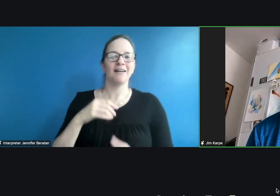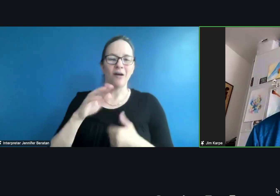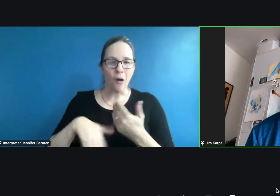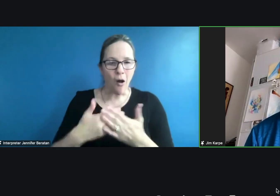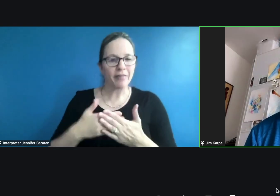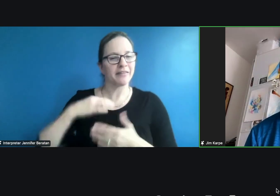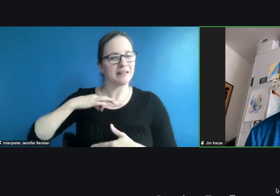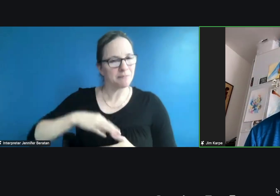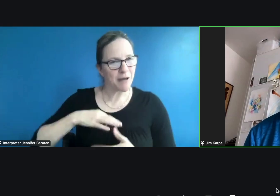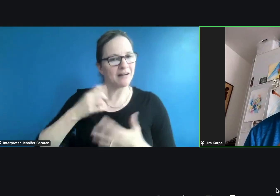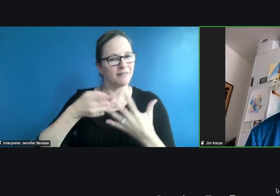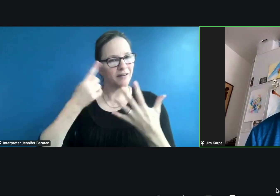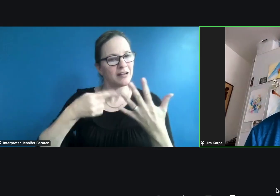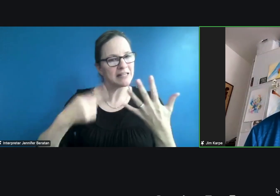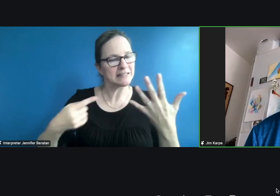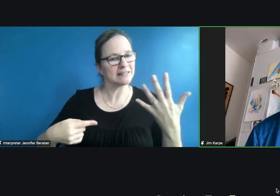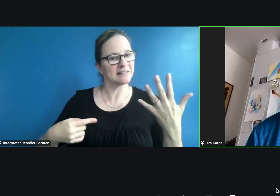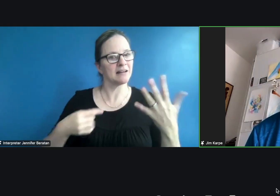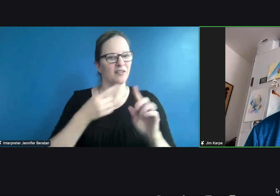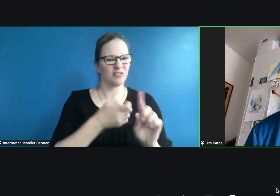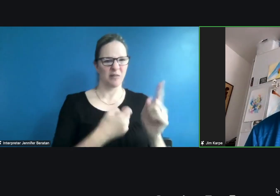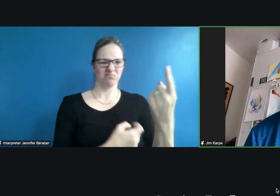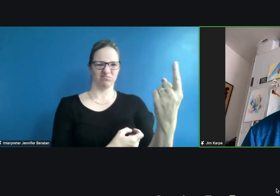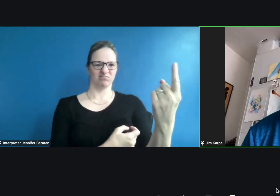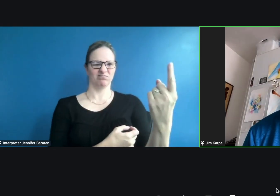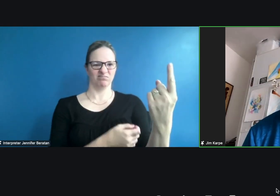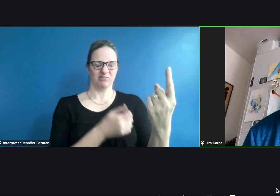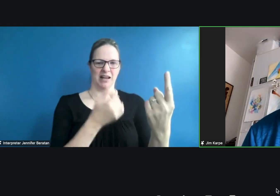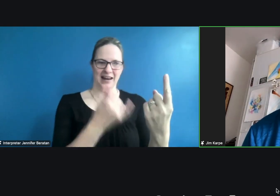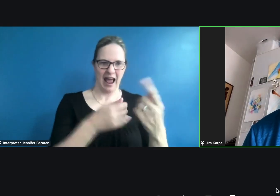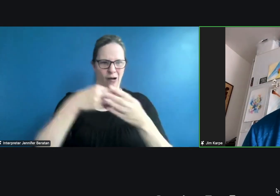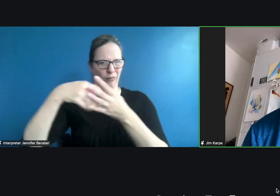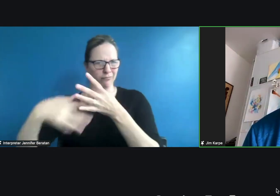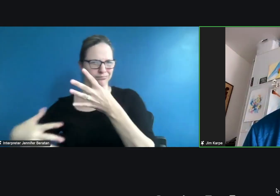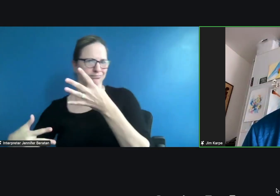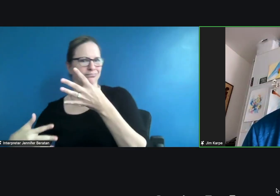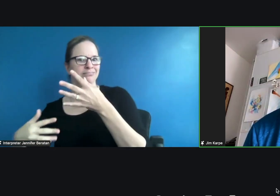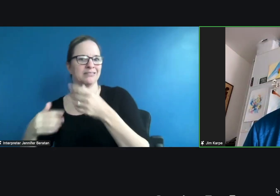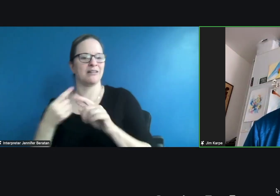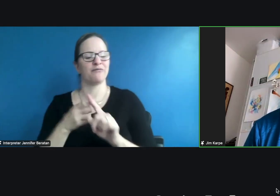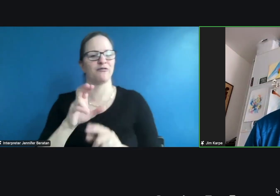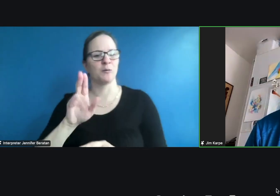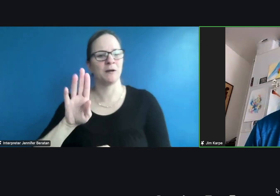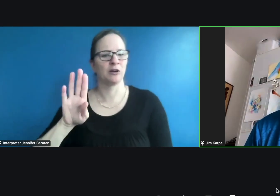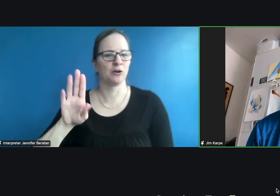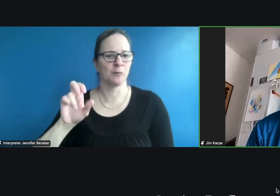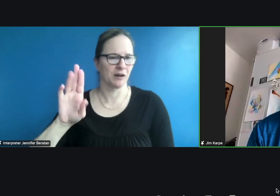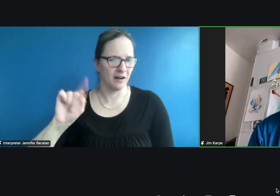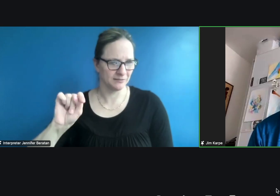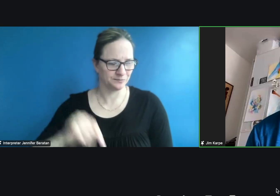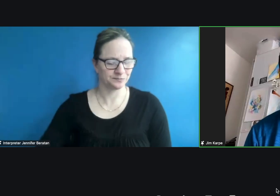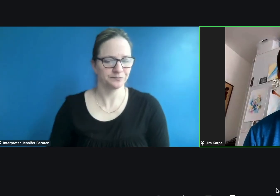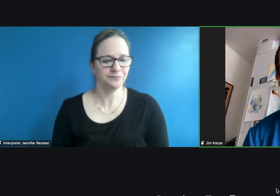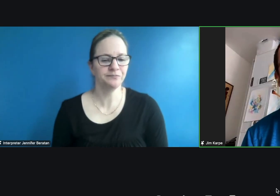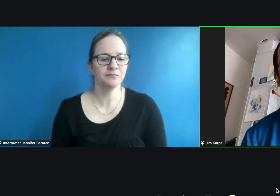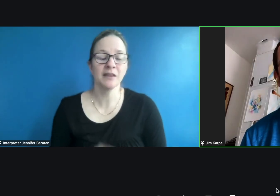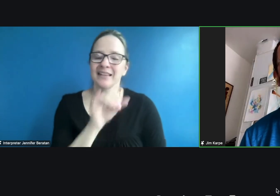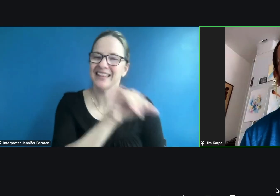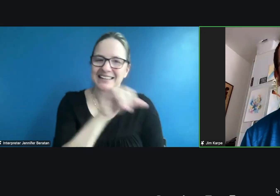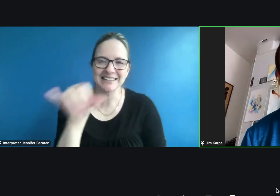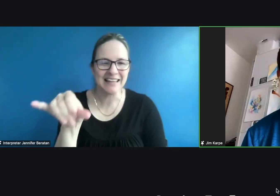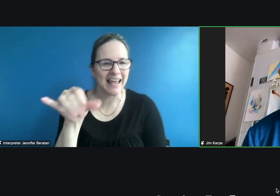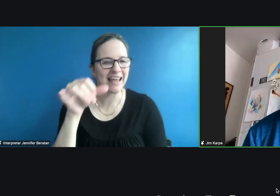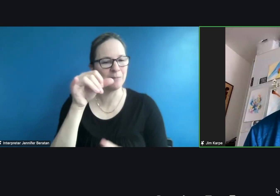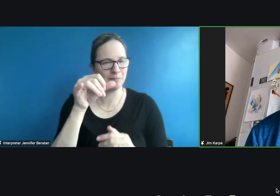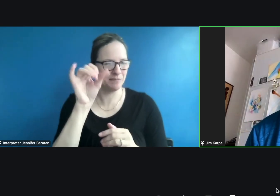these other needs are now being met due to curb cuts. And that same principle of